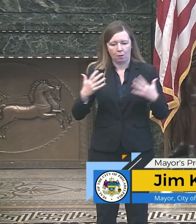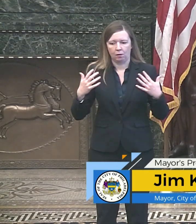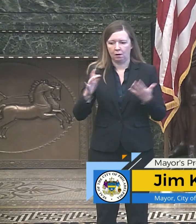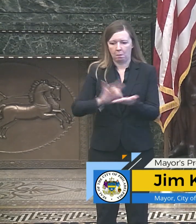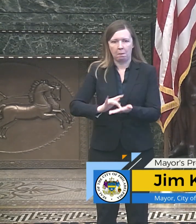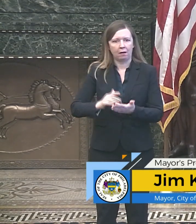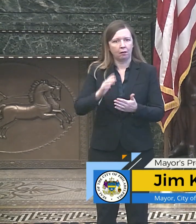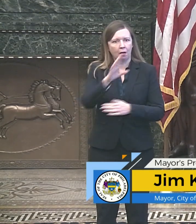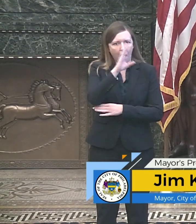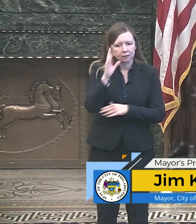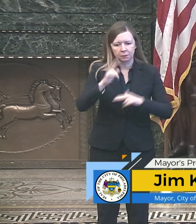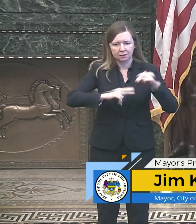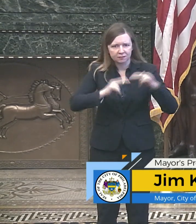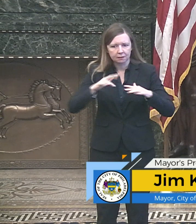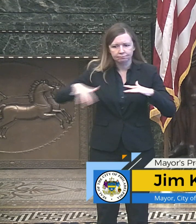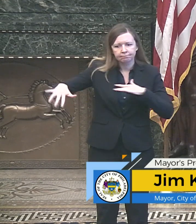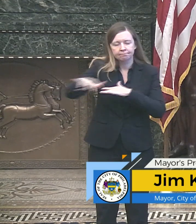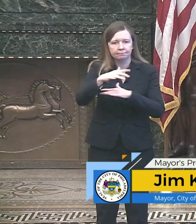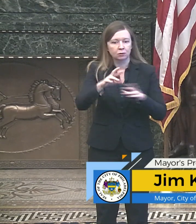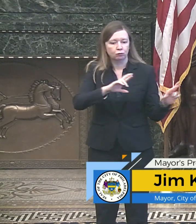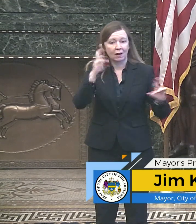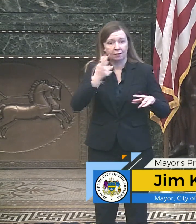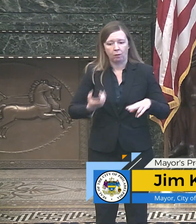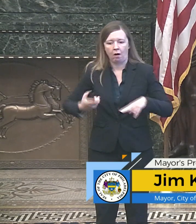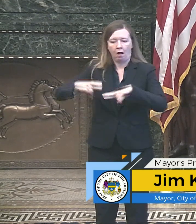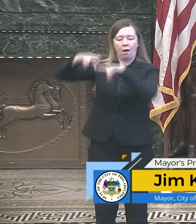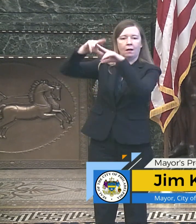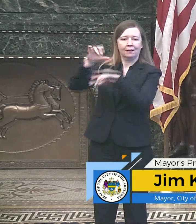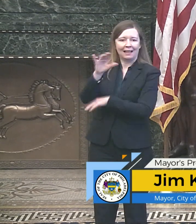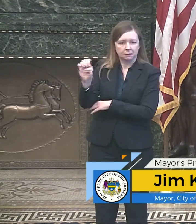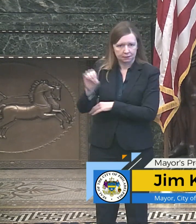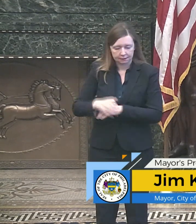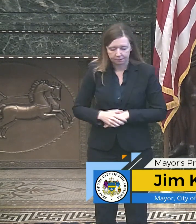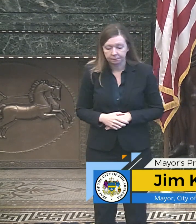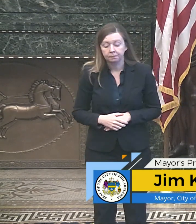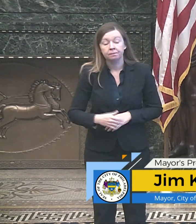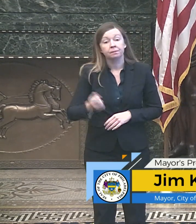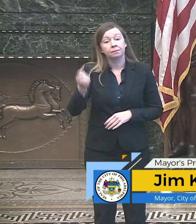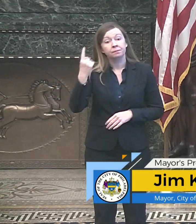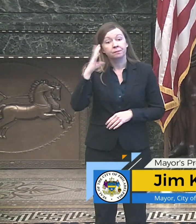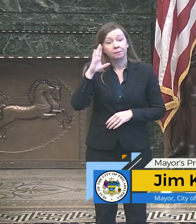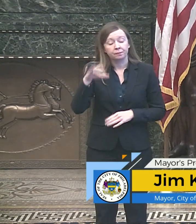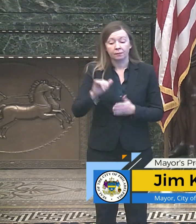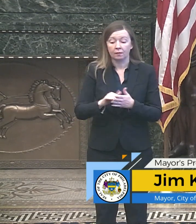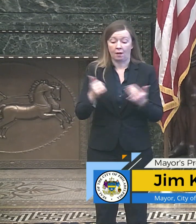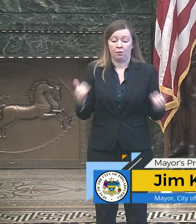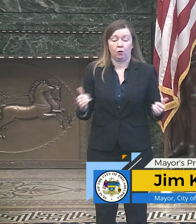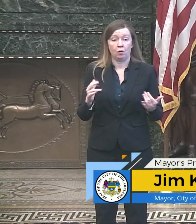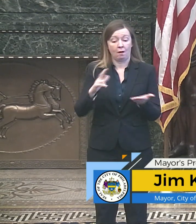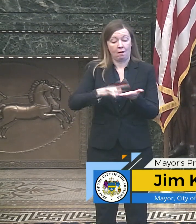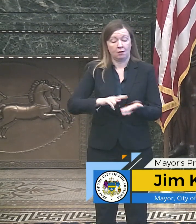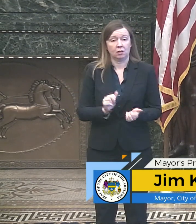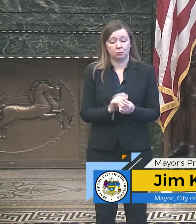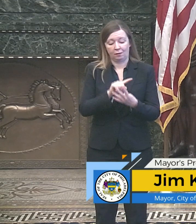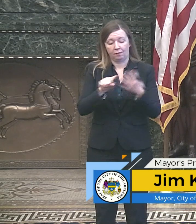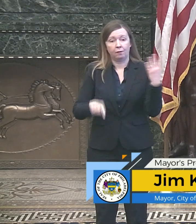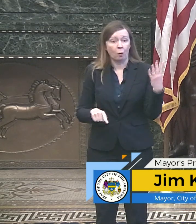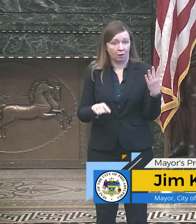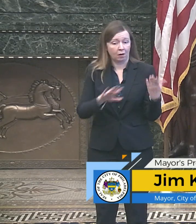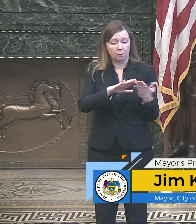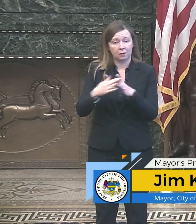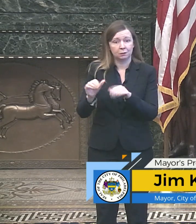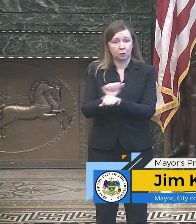facilities get prepared for what could be a surge in cases. As you may know, the current contracts with our 4 municipal worker